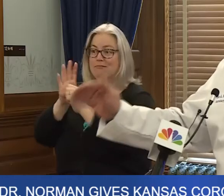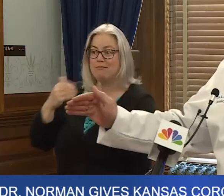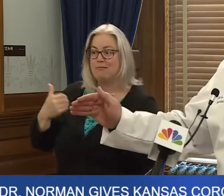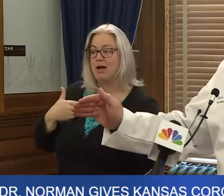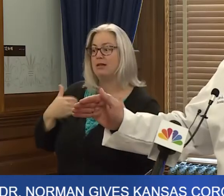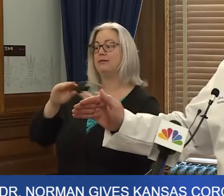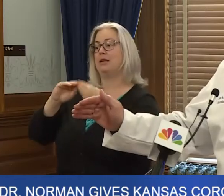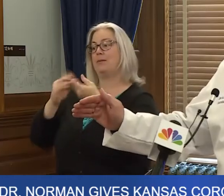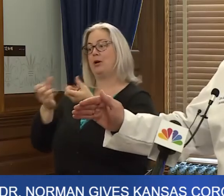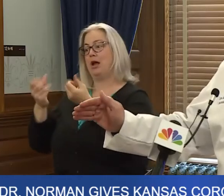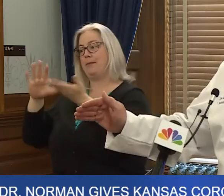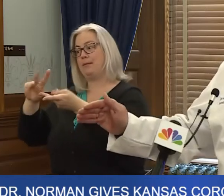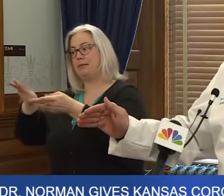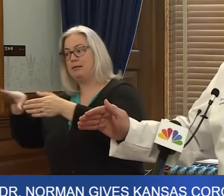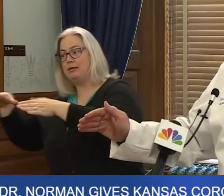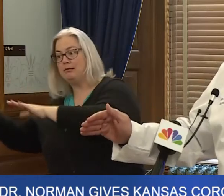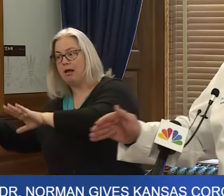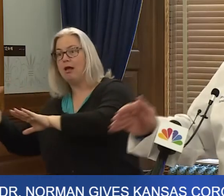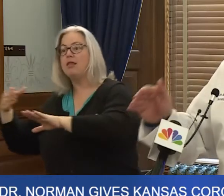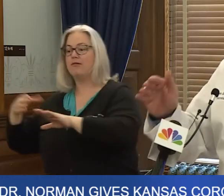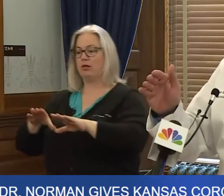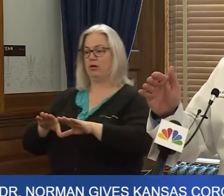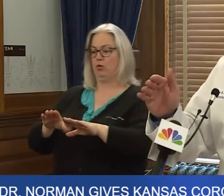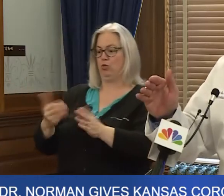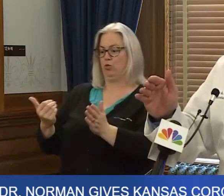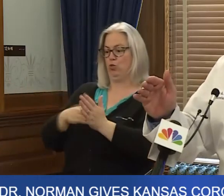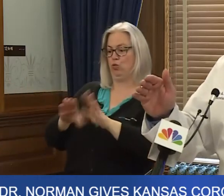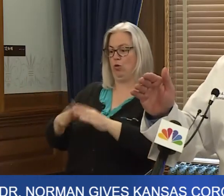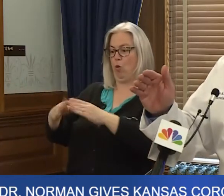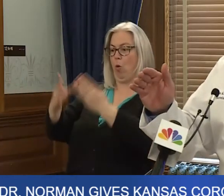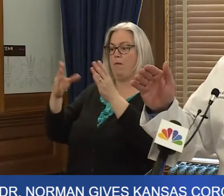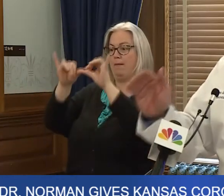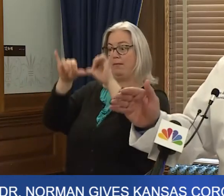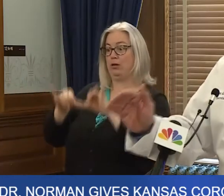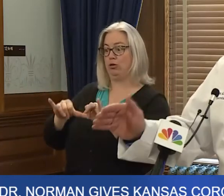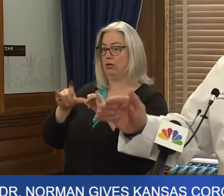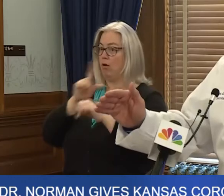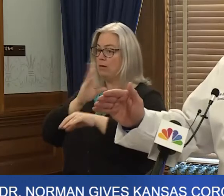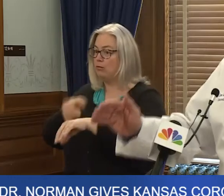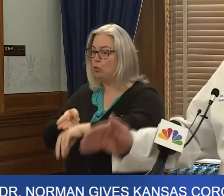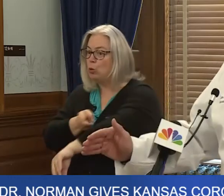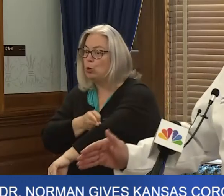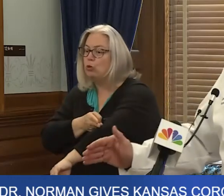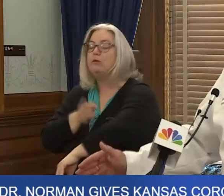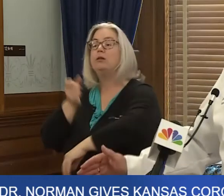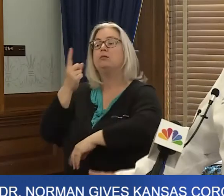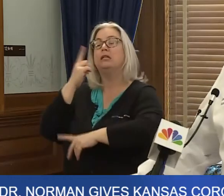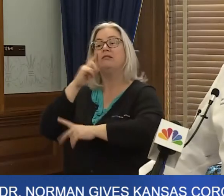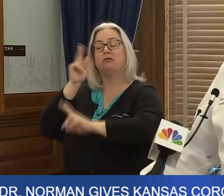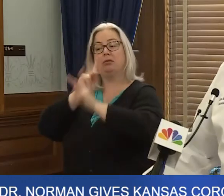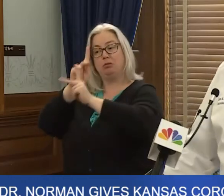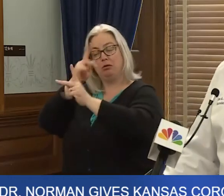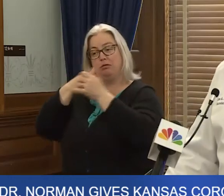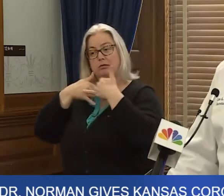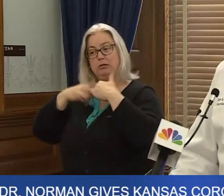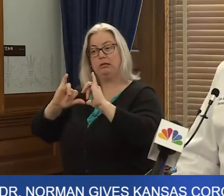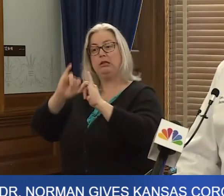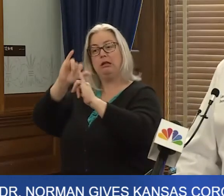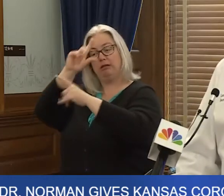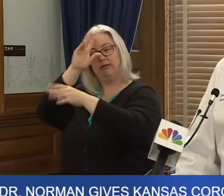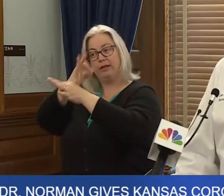all three of the reopening metrics are improving. And if people are diligent, those numbers will continue to